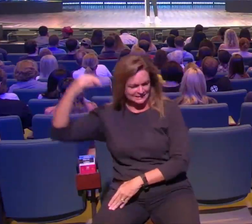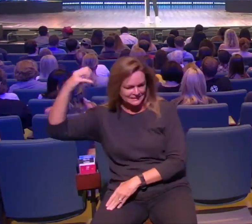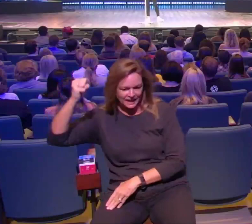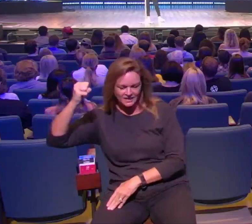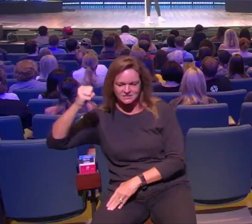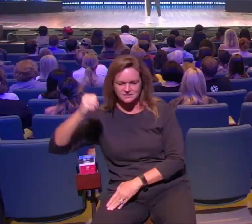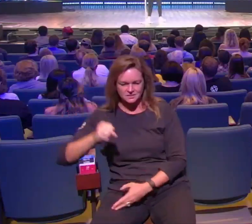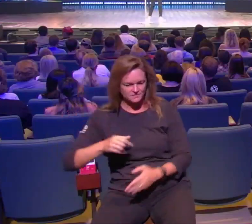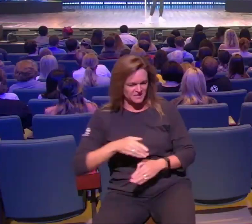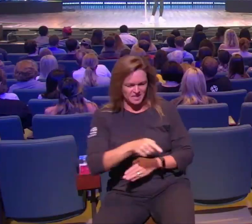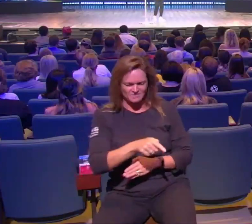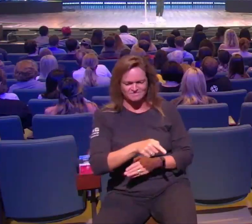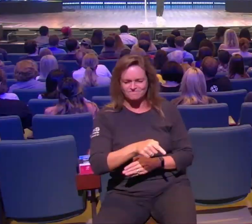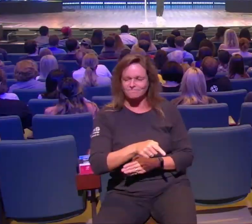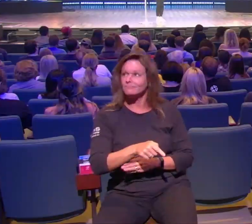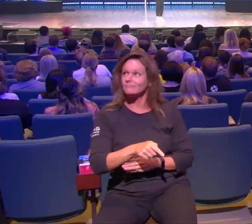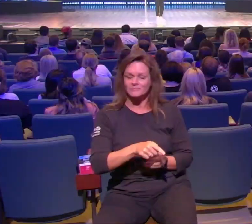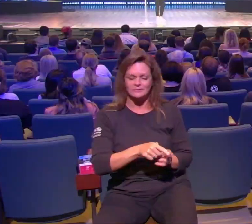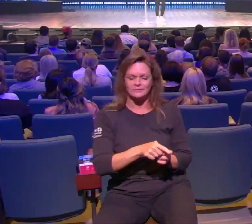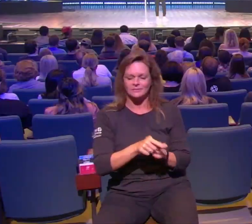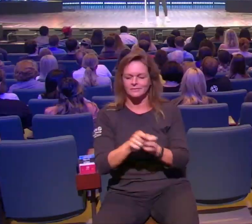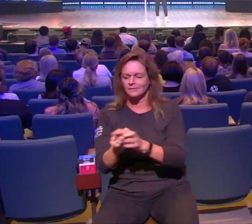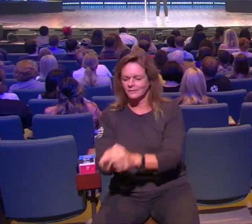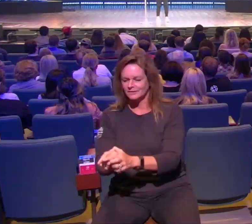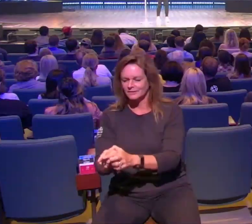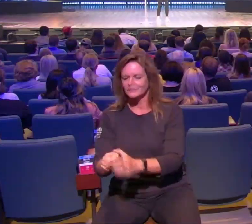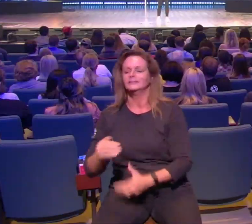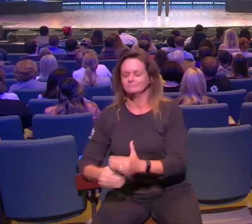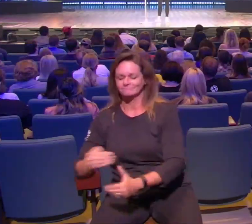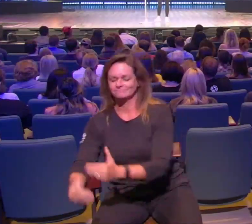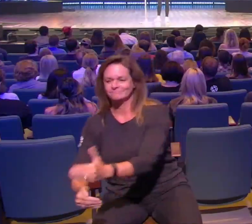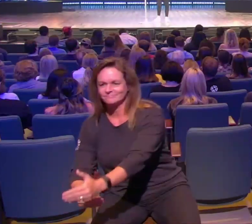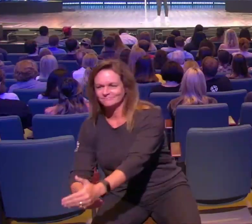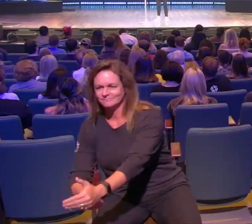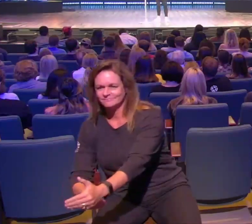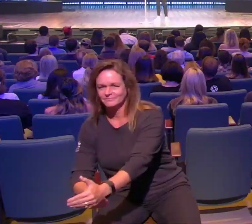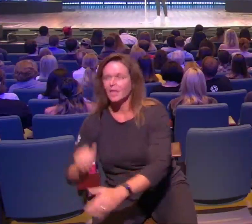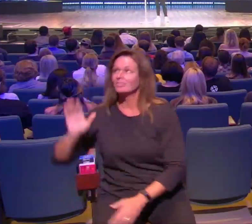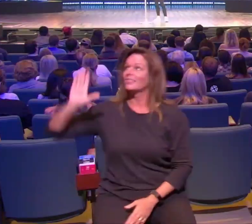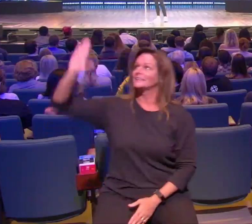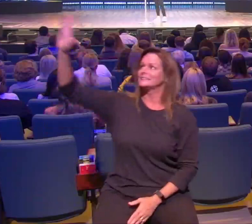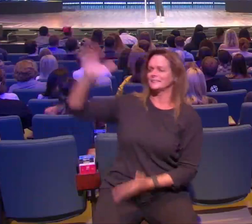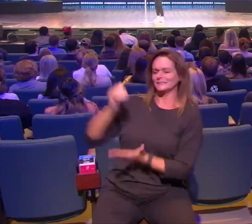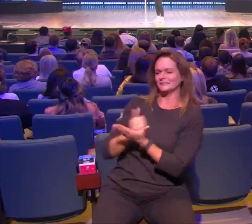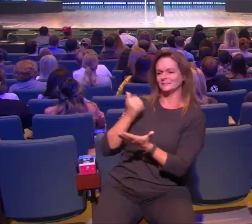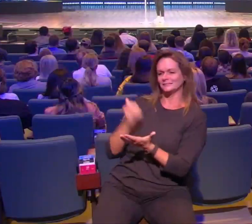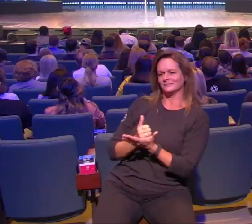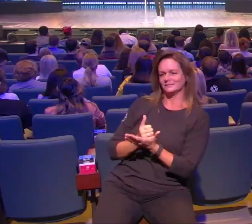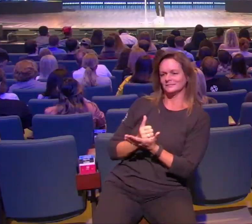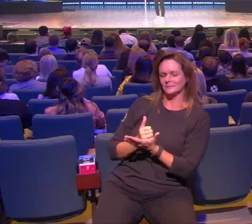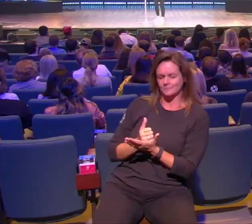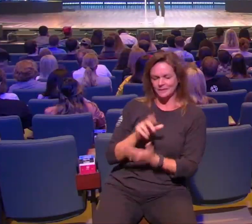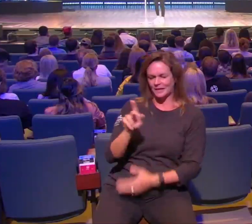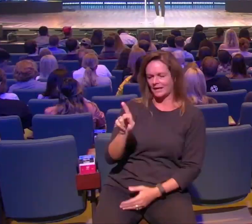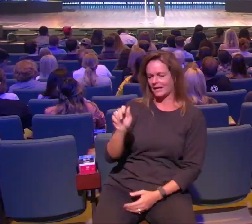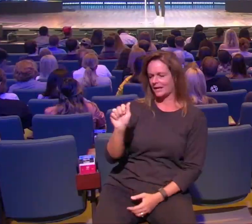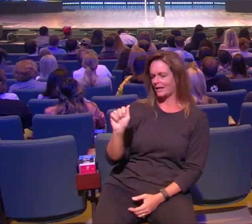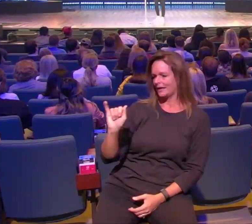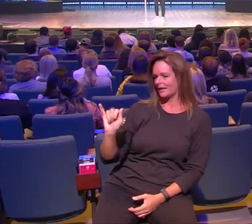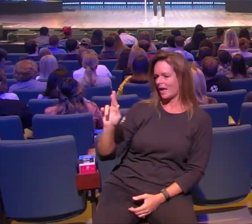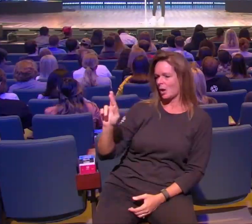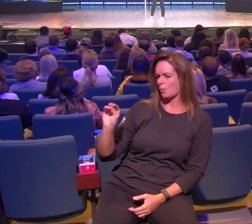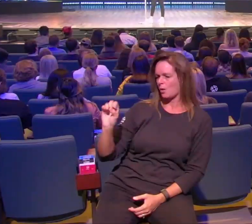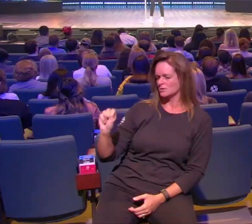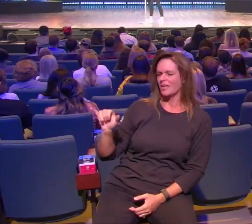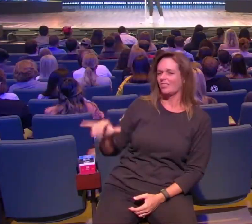a new season for you in the days and the weeks ahead. See, in these coming weeks, we